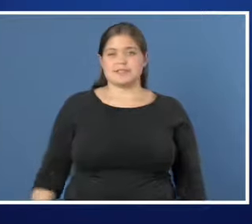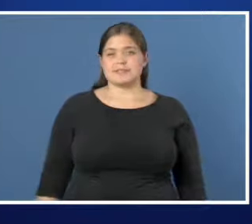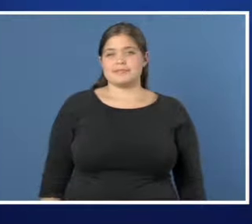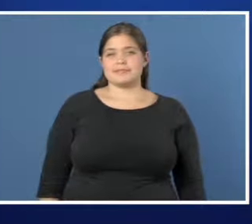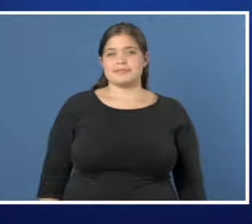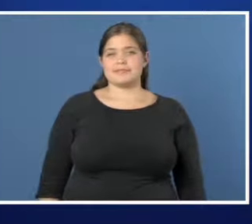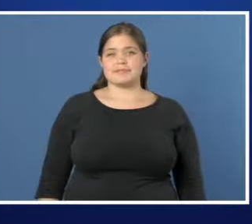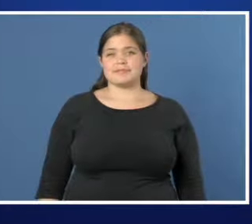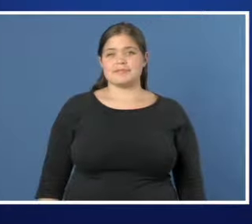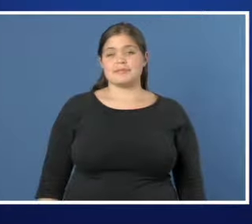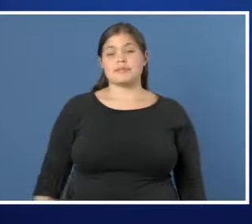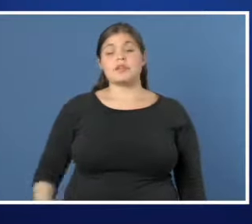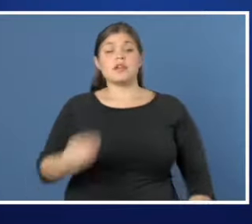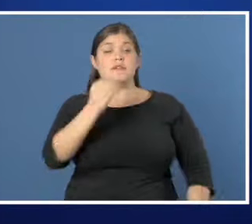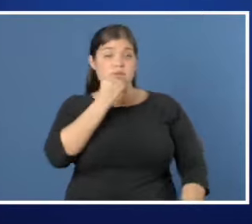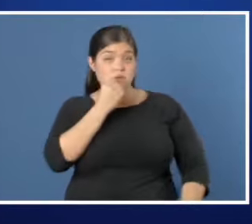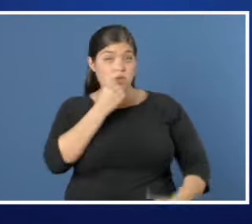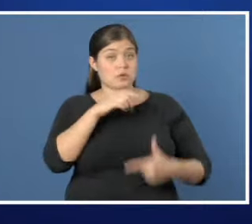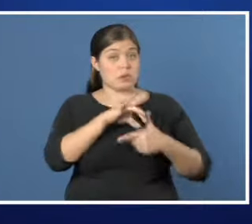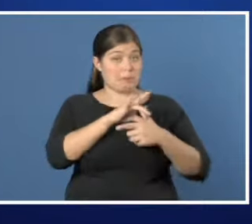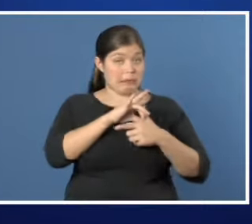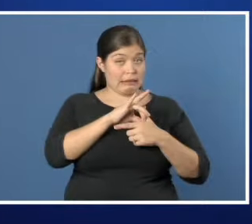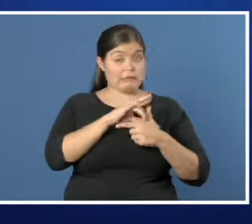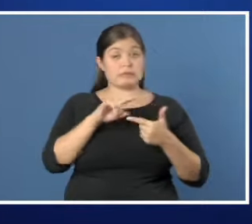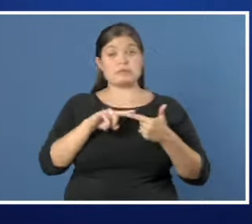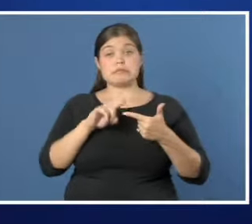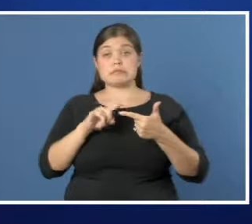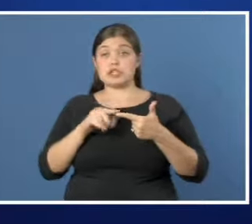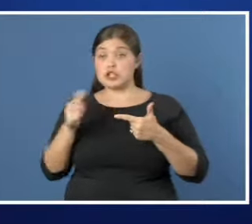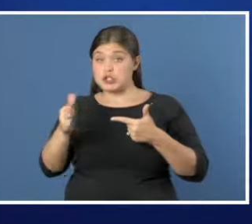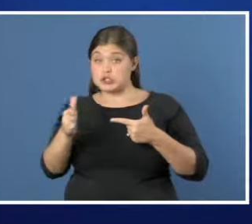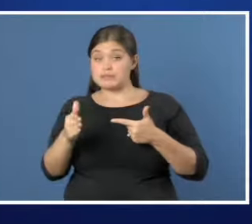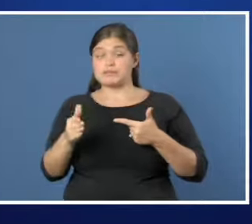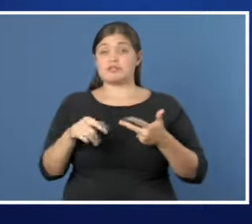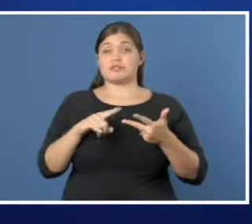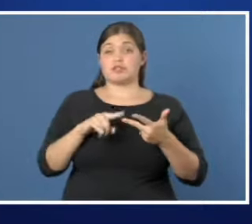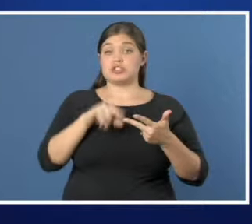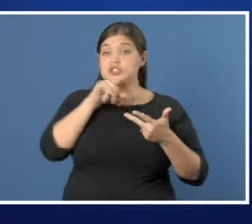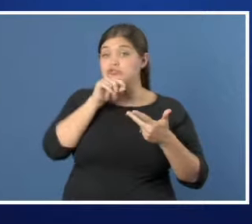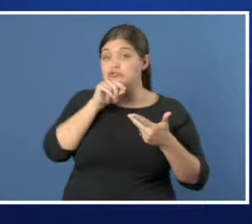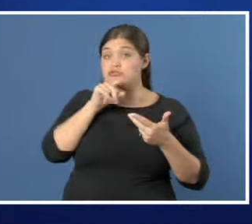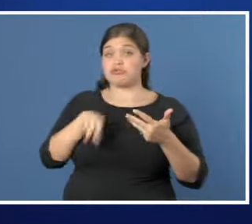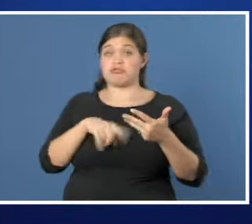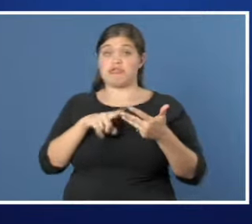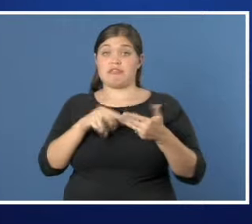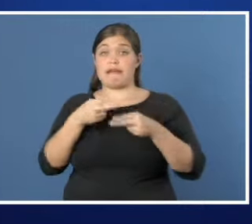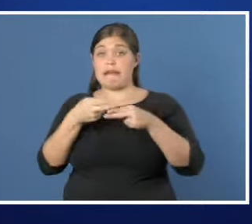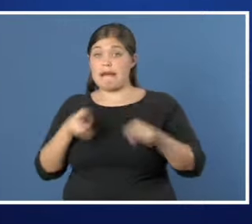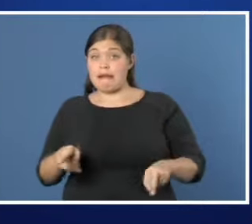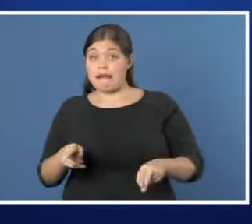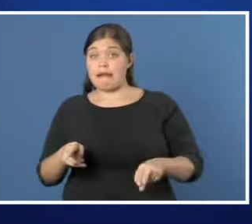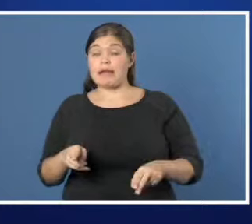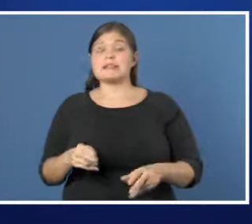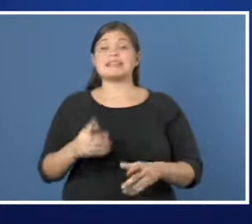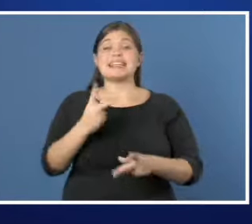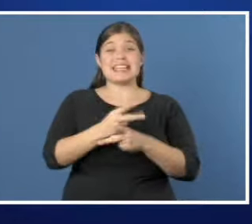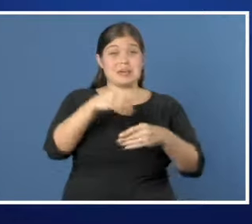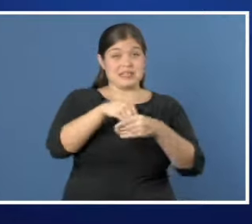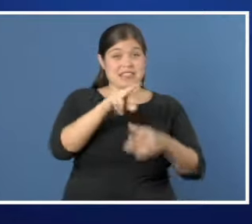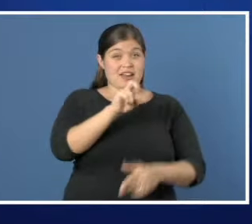an emergency. Always keep meat, poultry, fish, and eggs